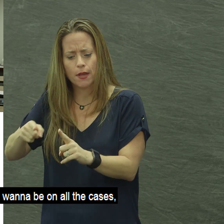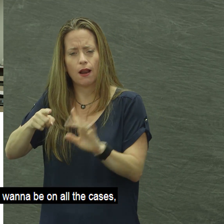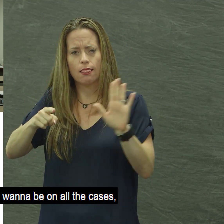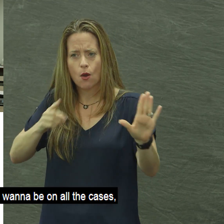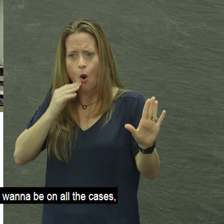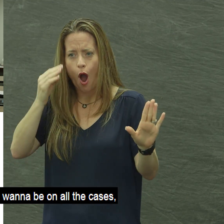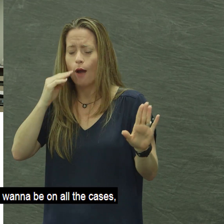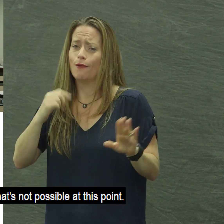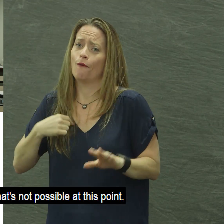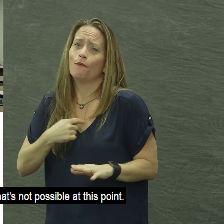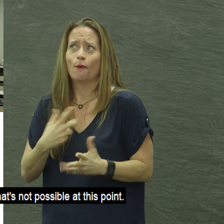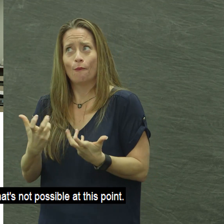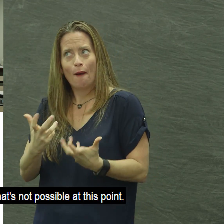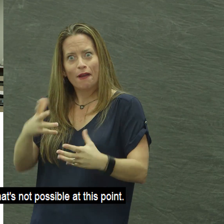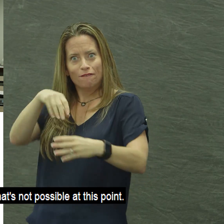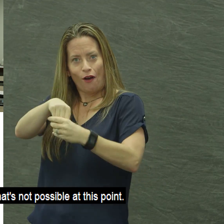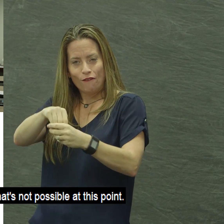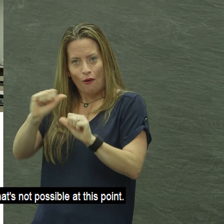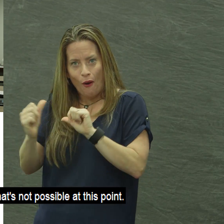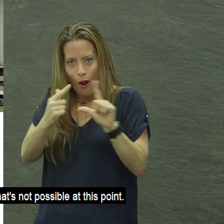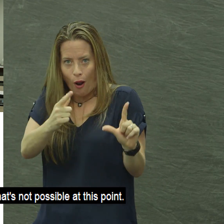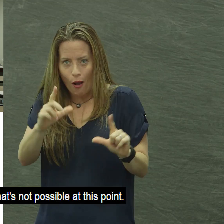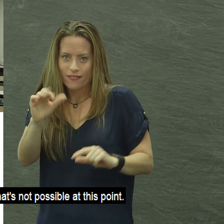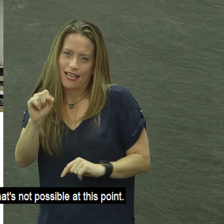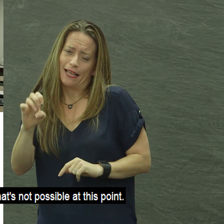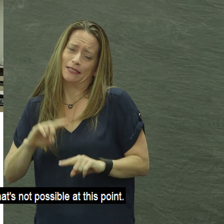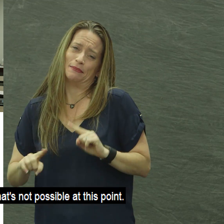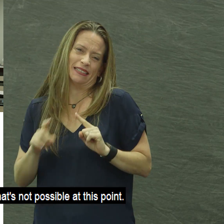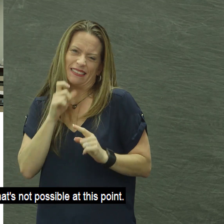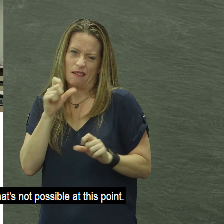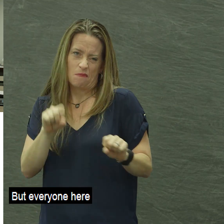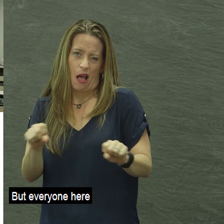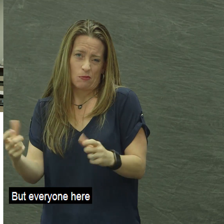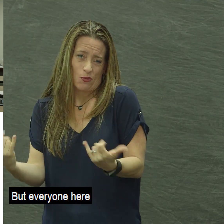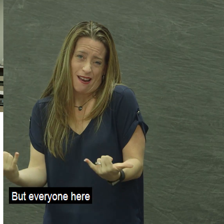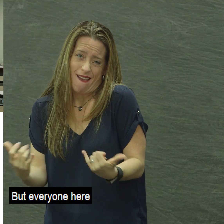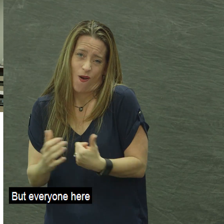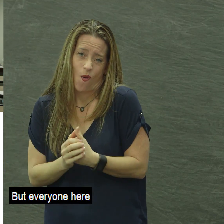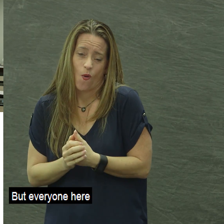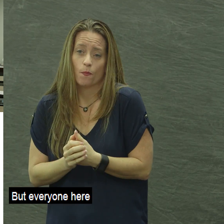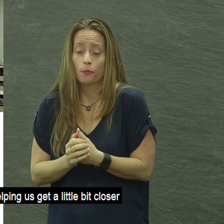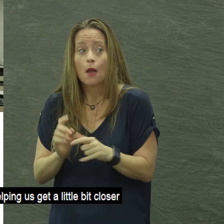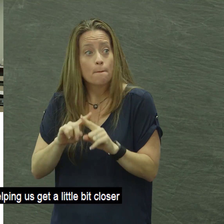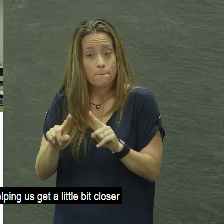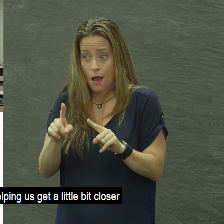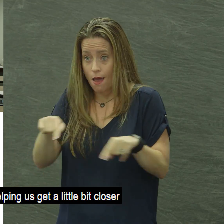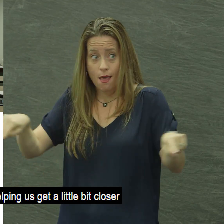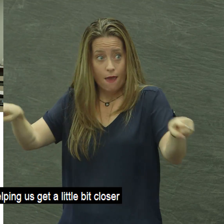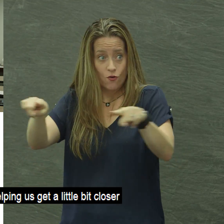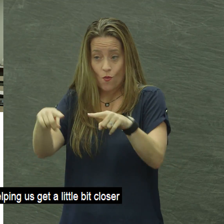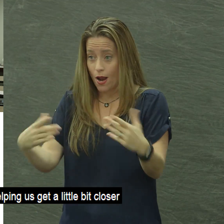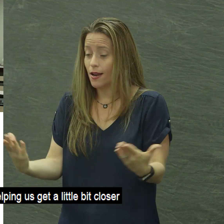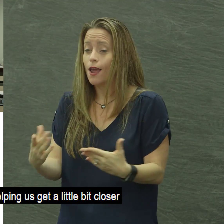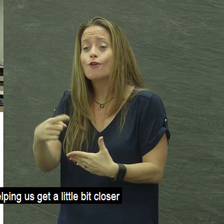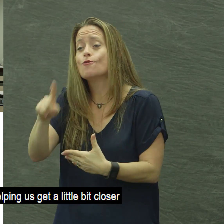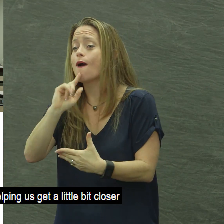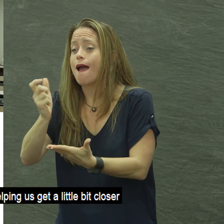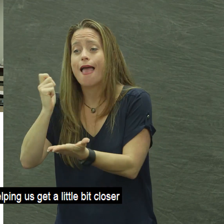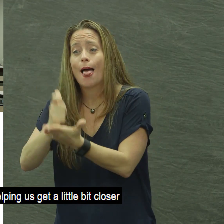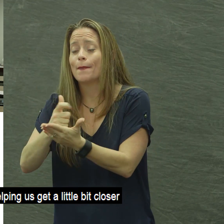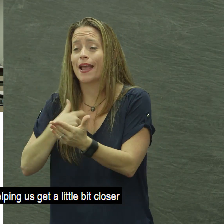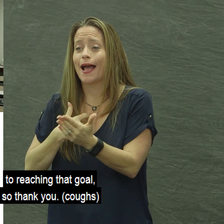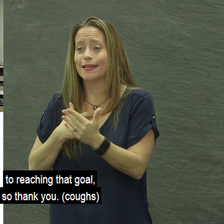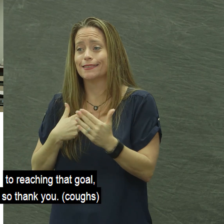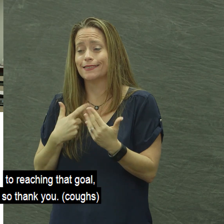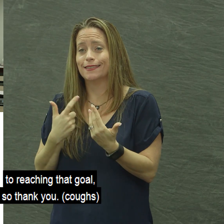want to be on all the cases, but that's not possible at this point. But everyone here is helping us get a little